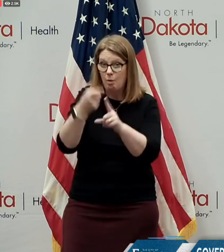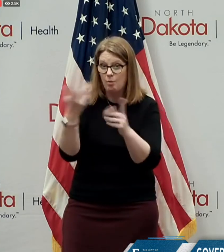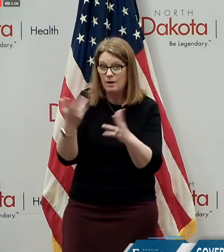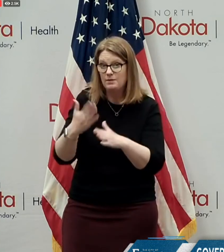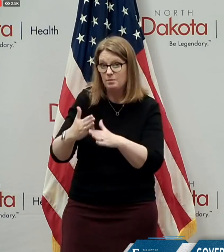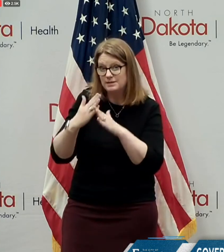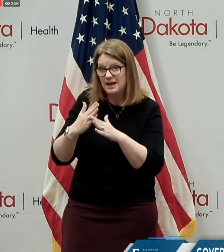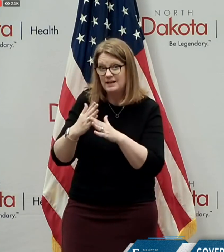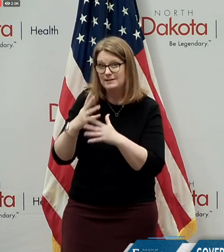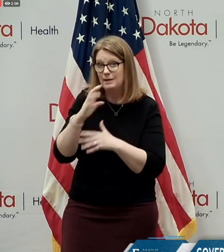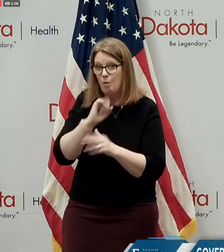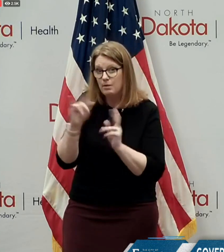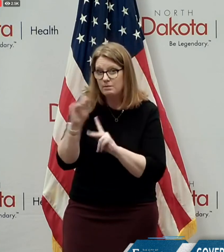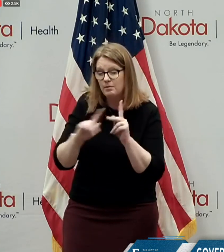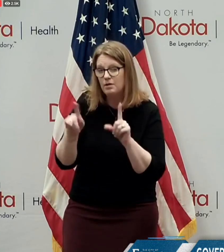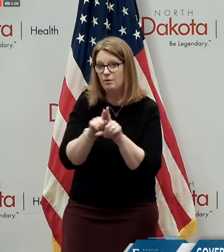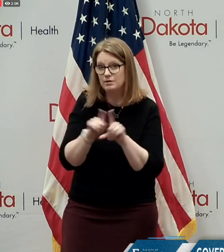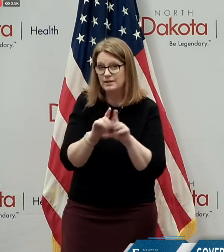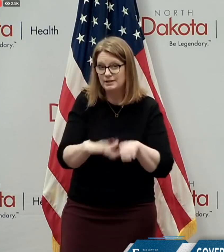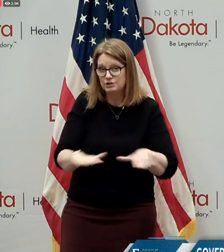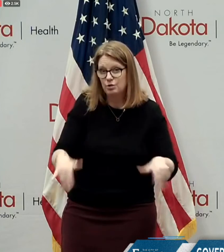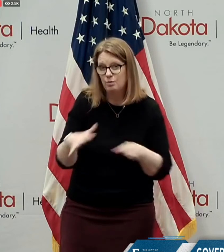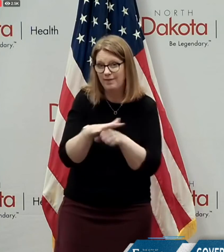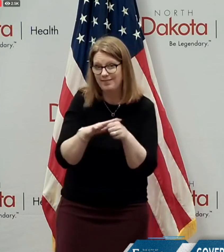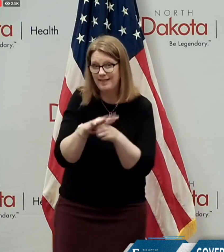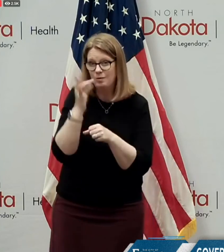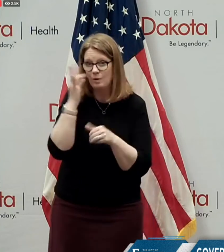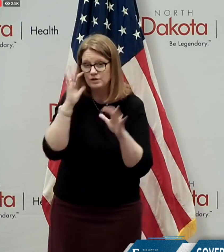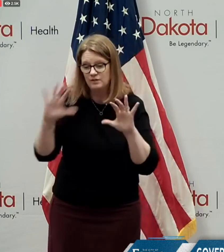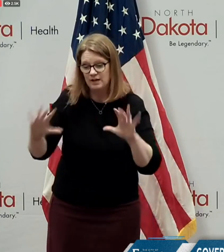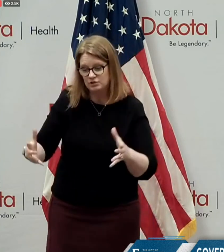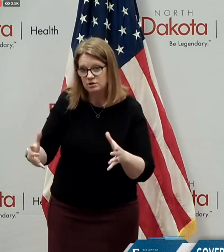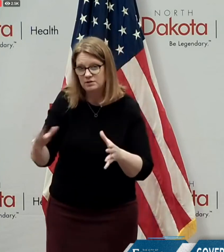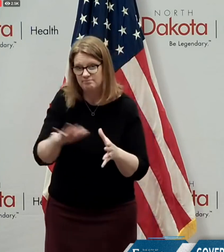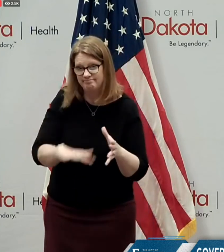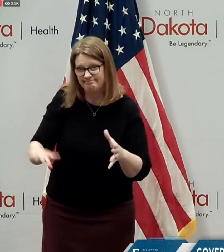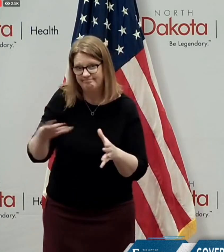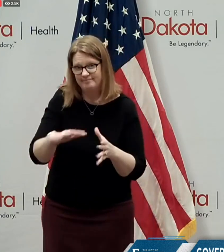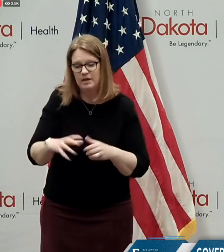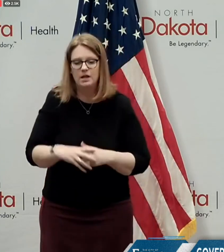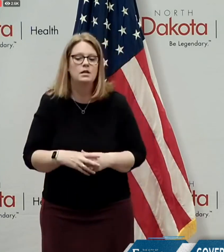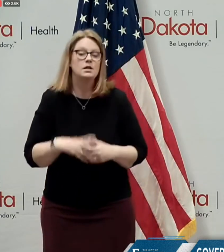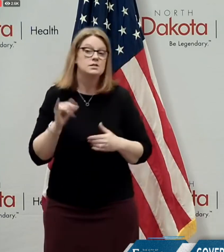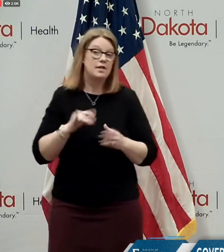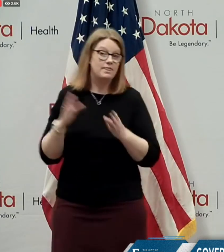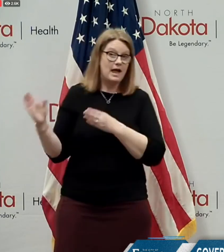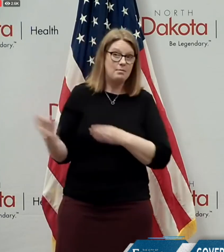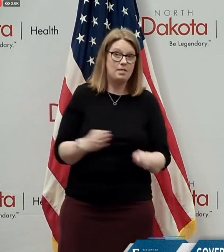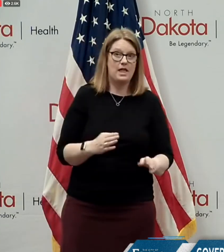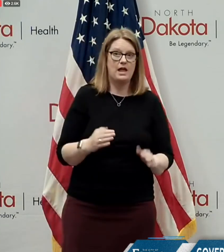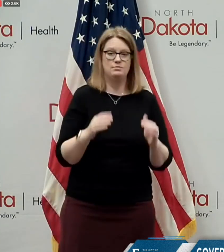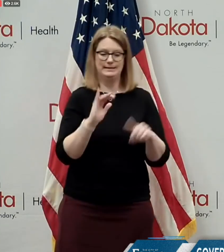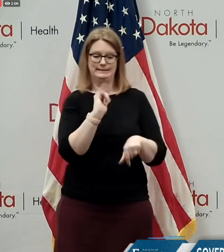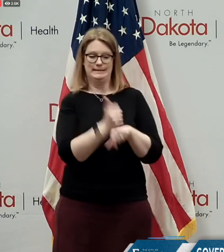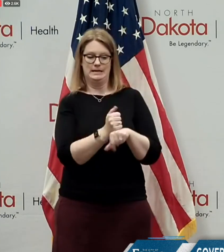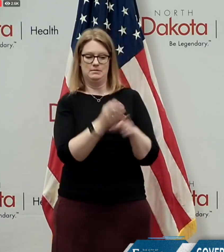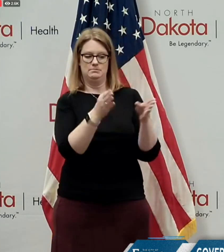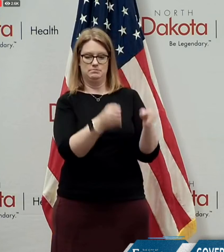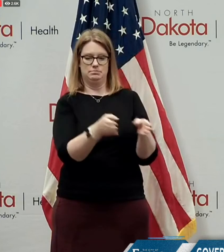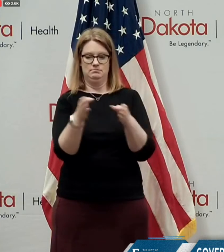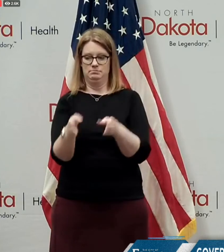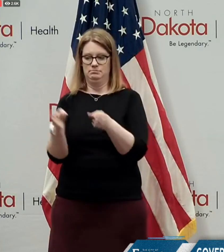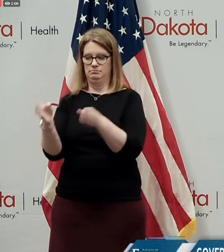children within our reservation. And from that plan, we developed different stages and trigger points, and where the testing fell